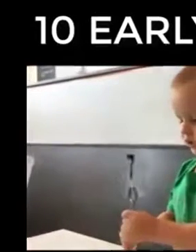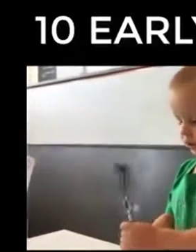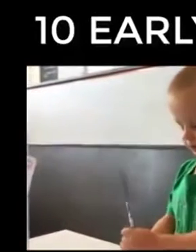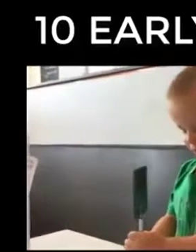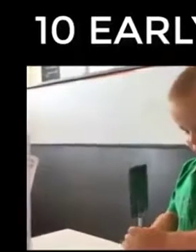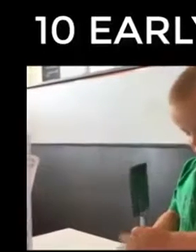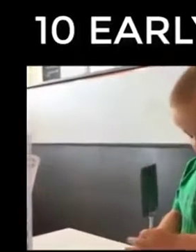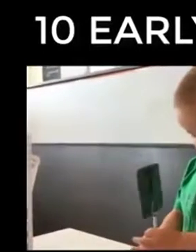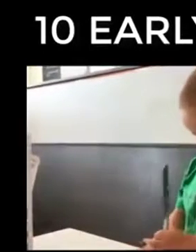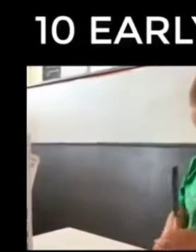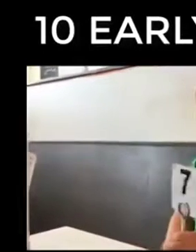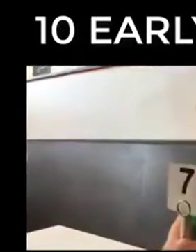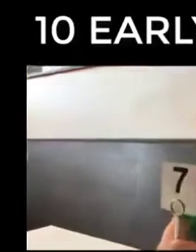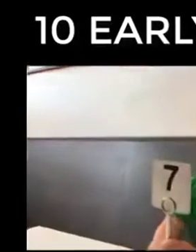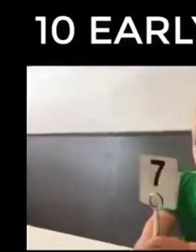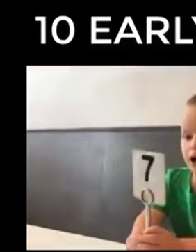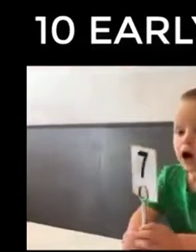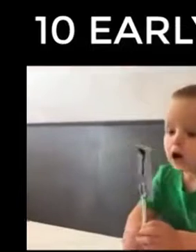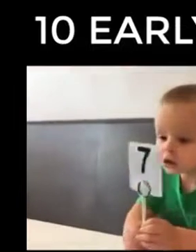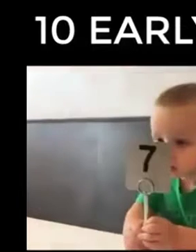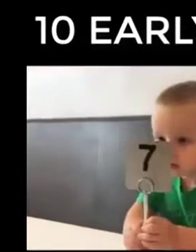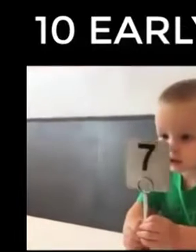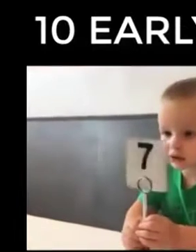Alistair. Alistair.